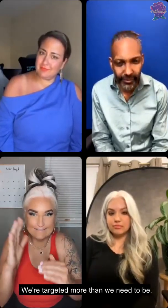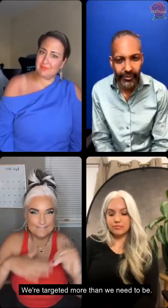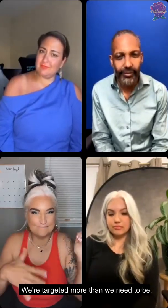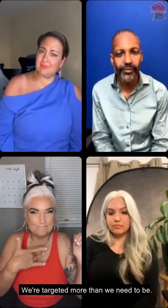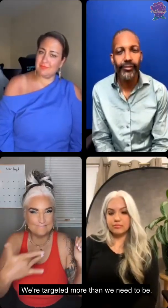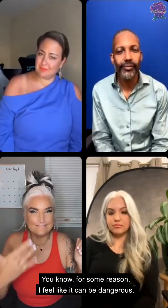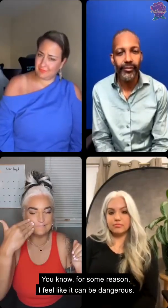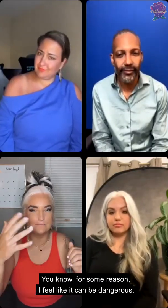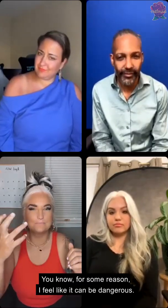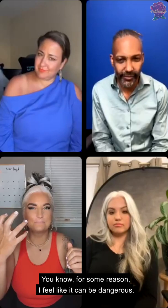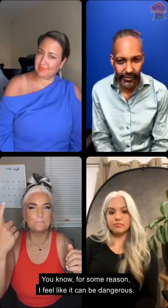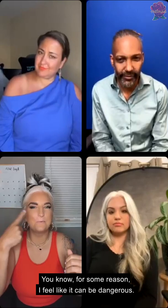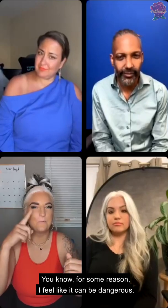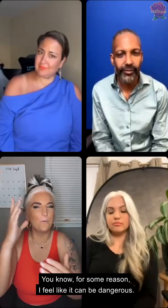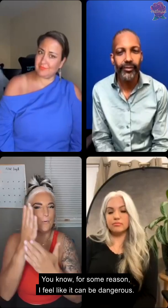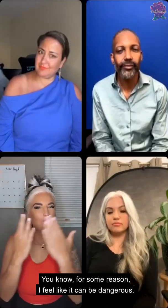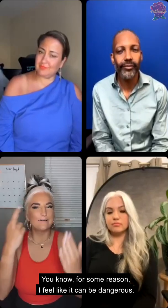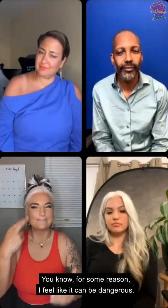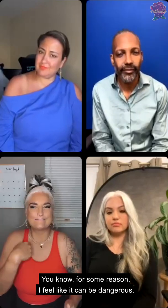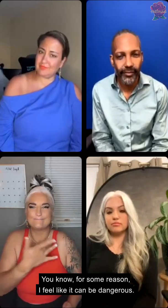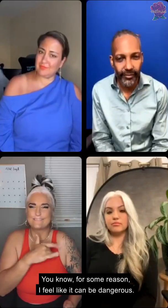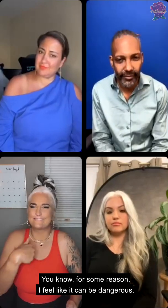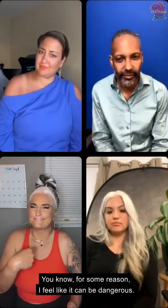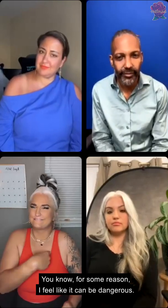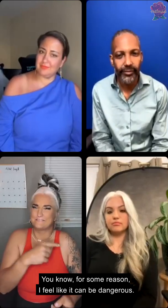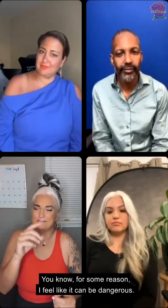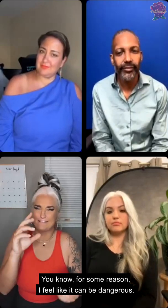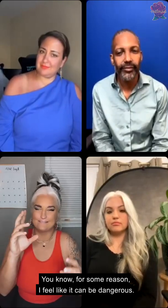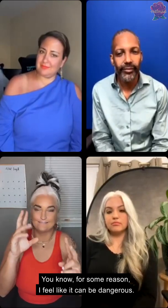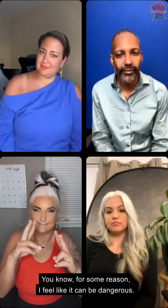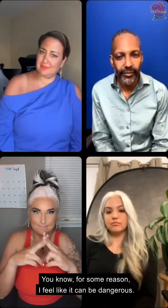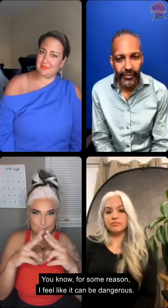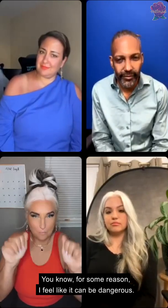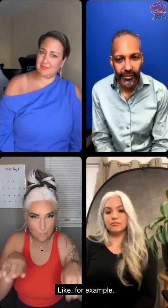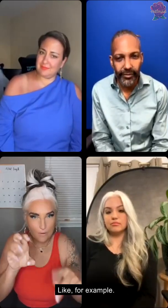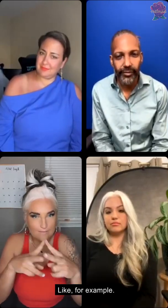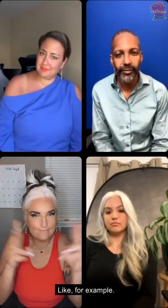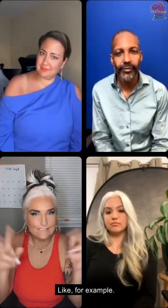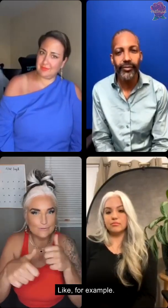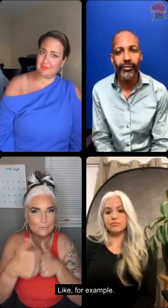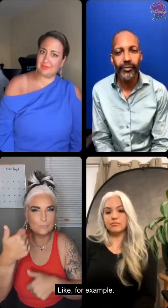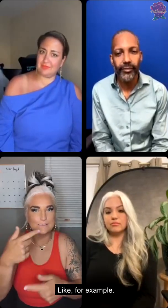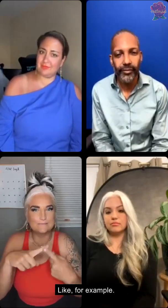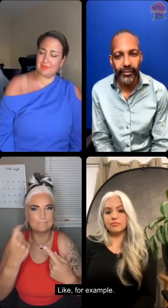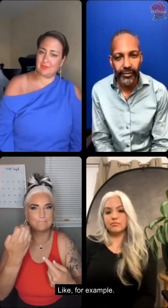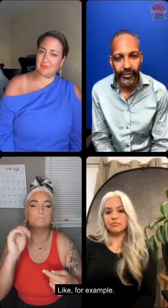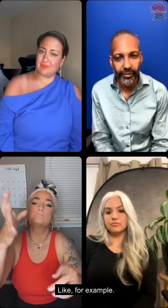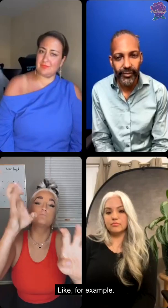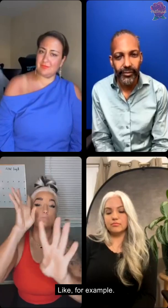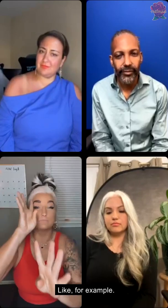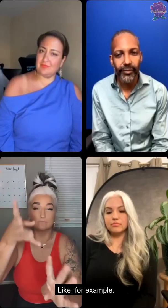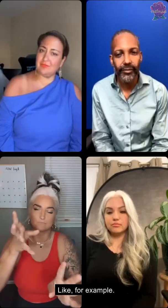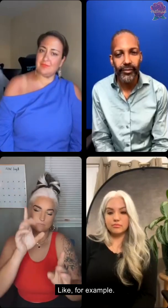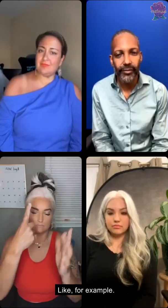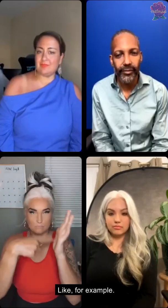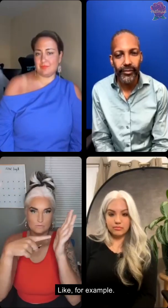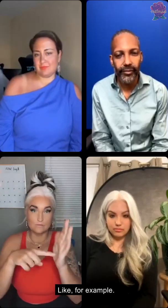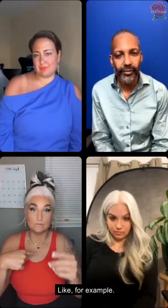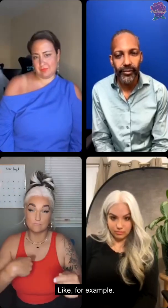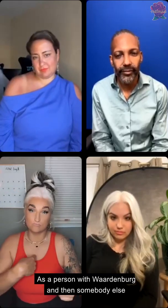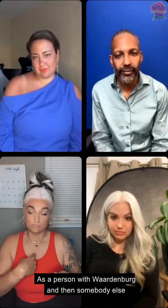than we need to be. For some reason, I feel like it can be dangerous. Like, for example,